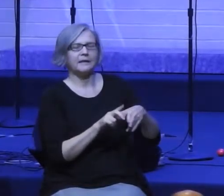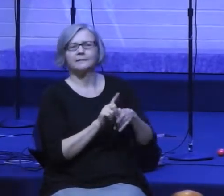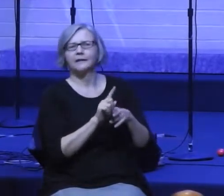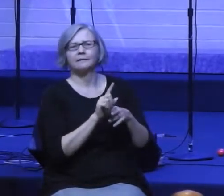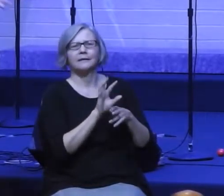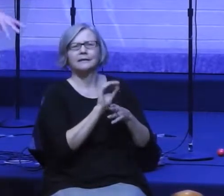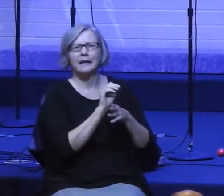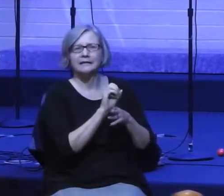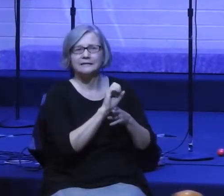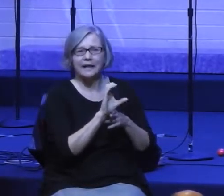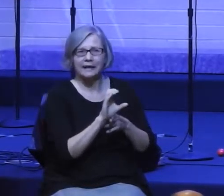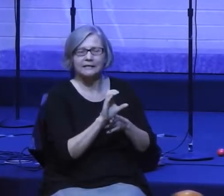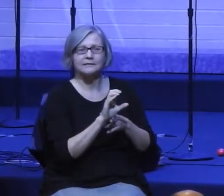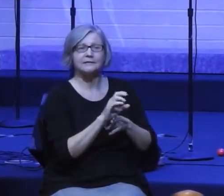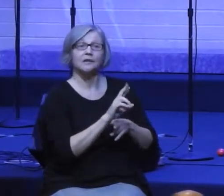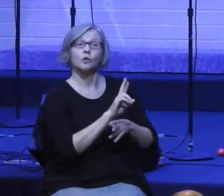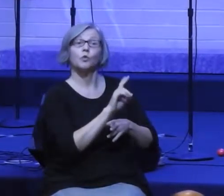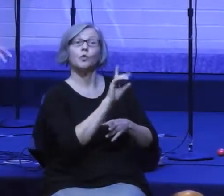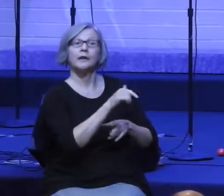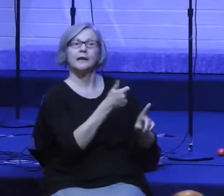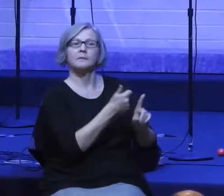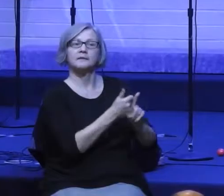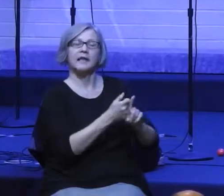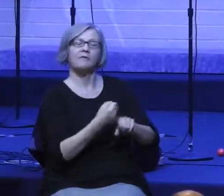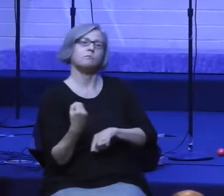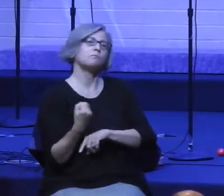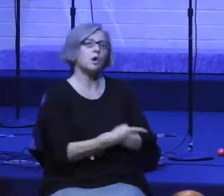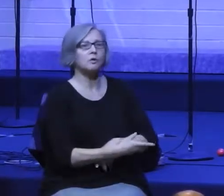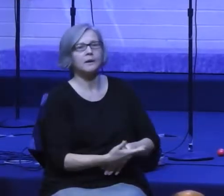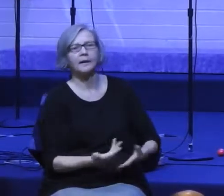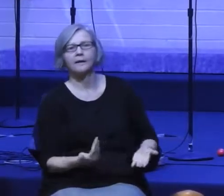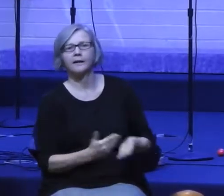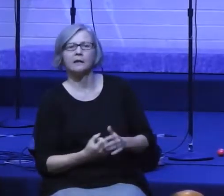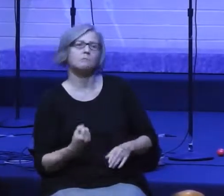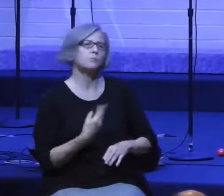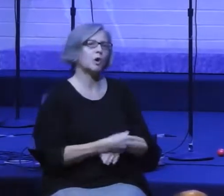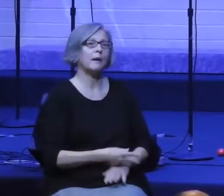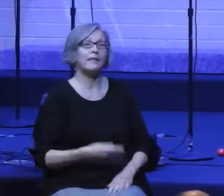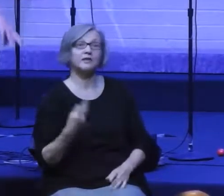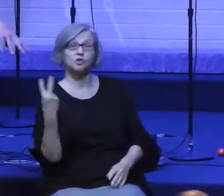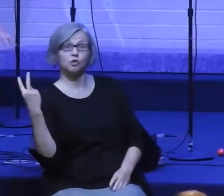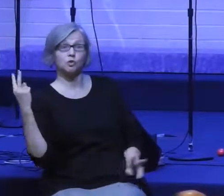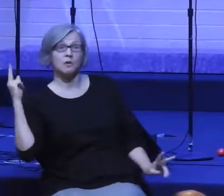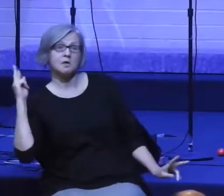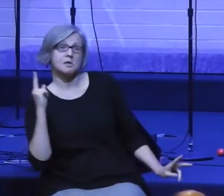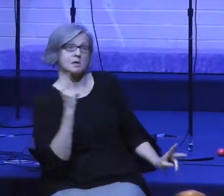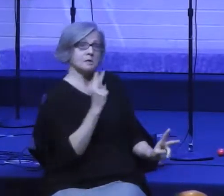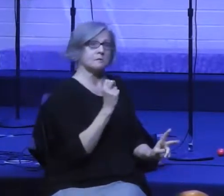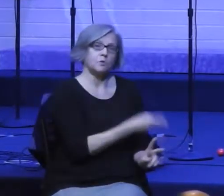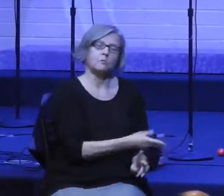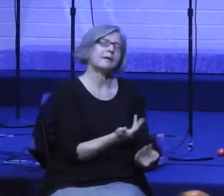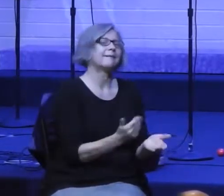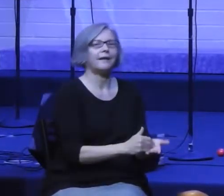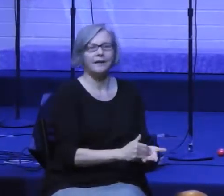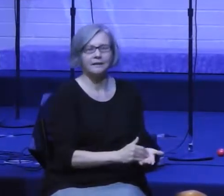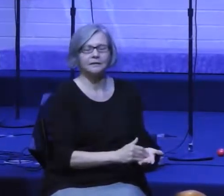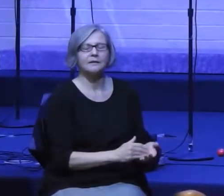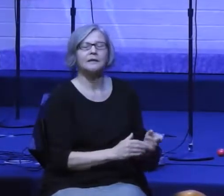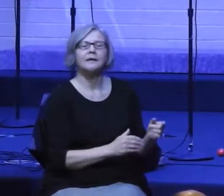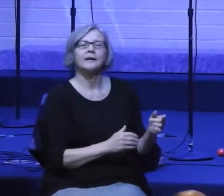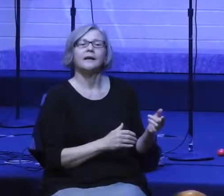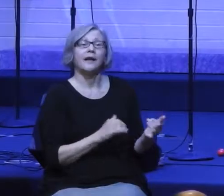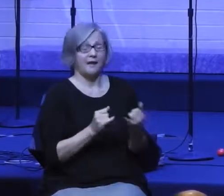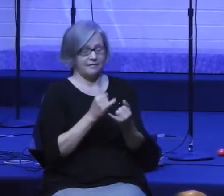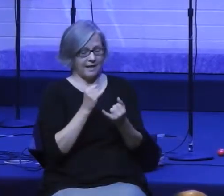Rudy getting smashed to the ground, and then smashed to the ground again. And then two guys come and smash him to the ground. And then